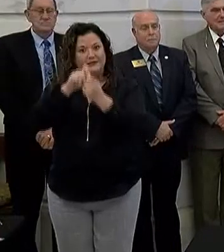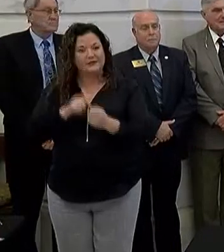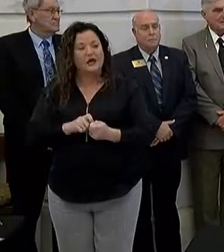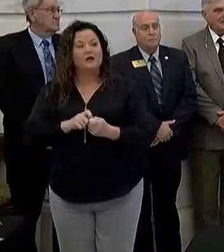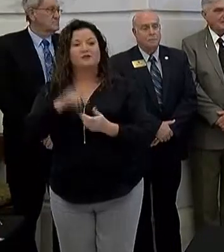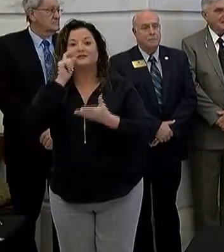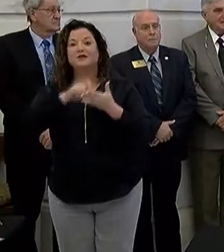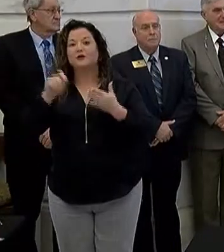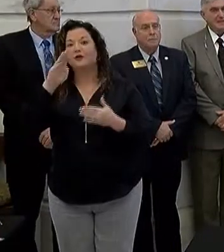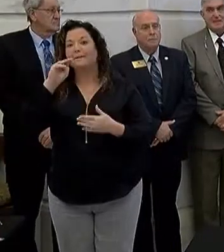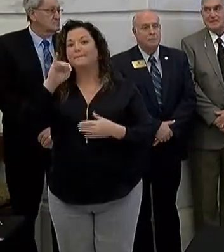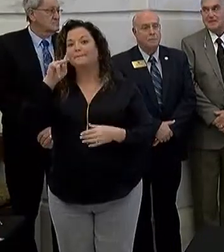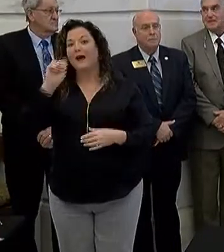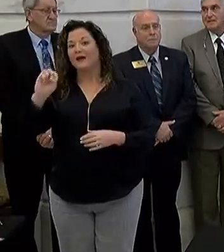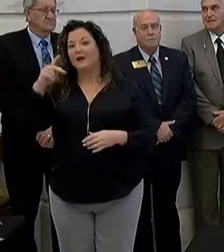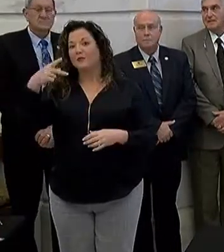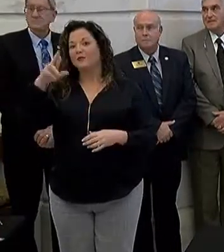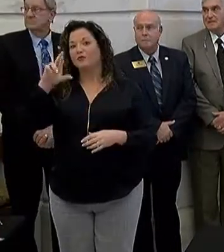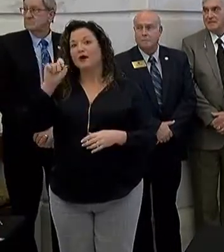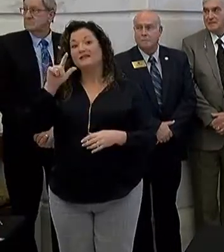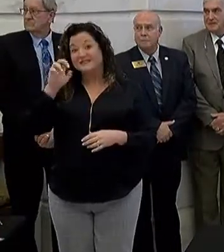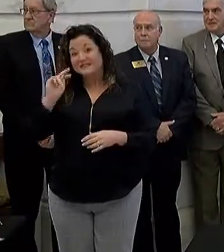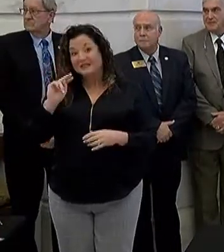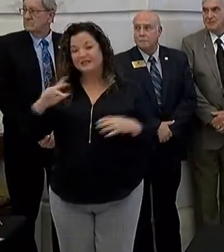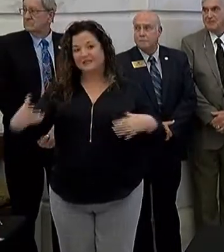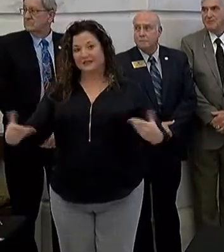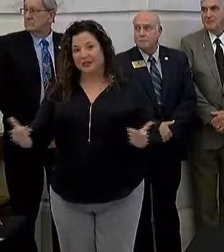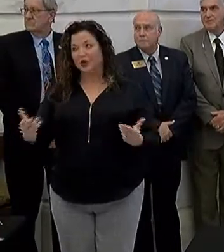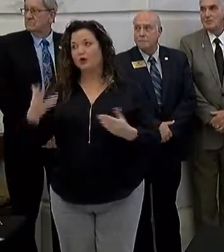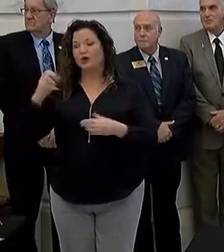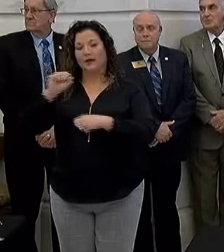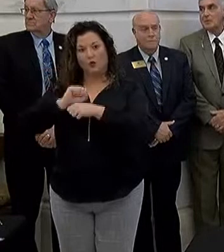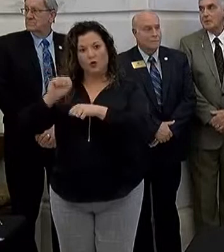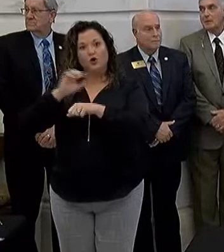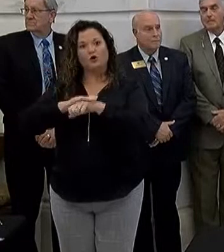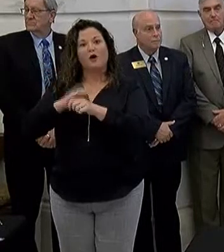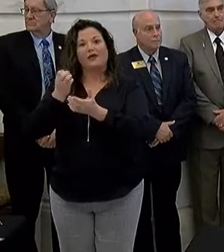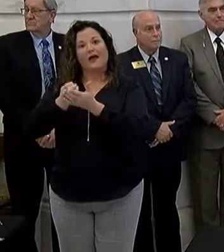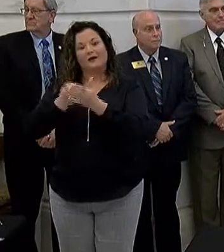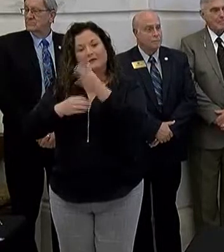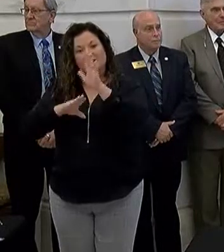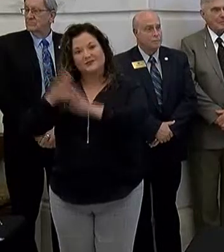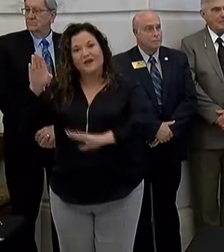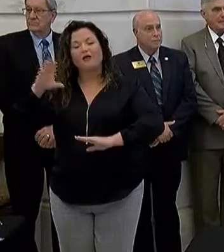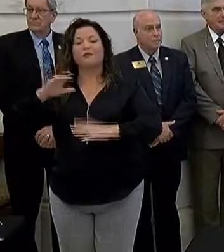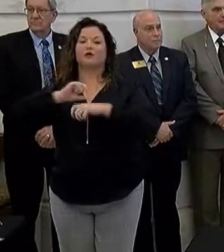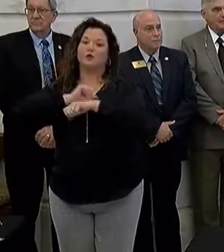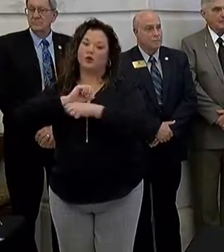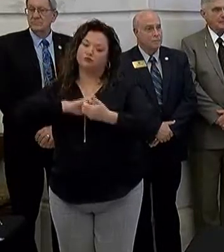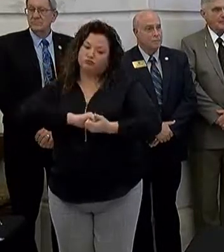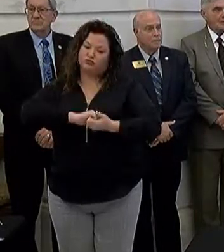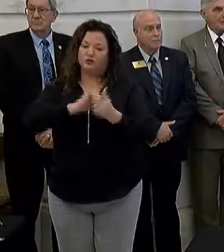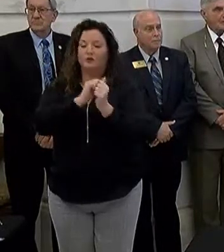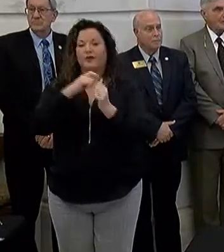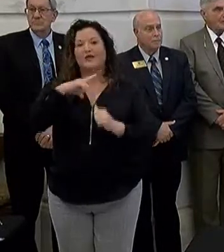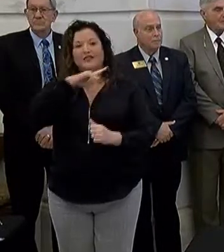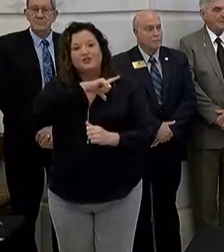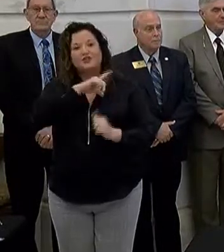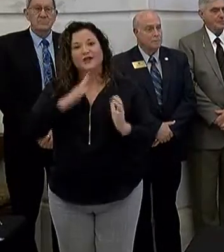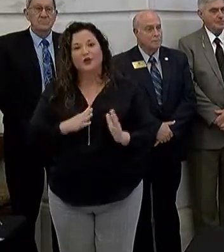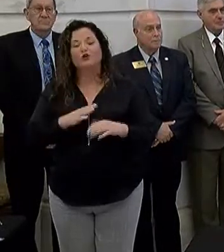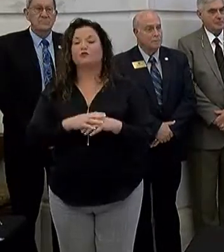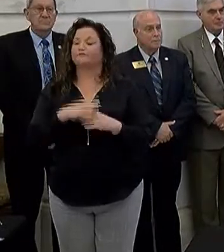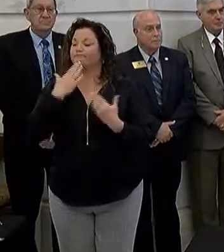Secretary Mike Preston is here, who worked on the economic development side, working closely with the legislature. But what a